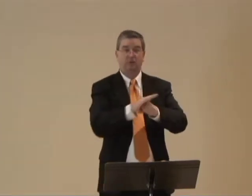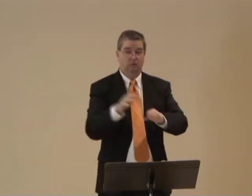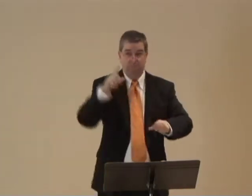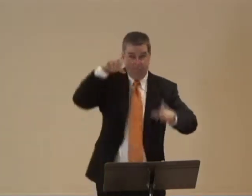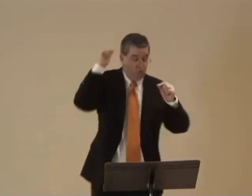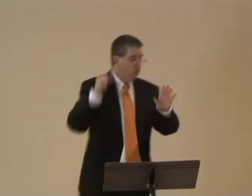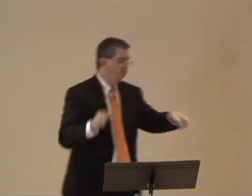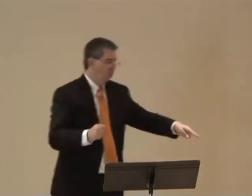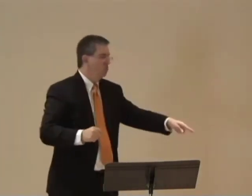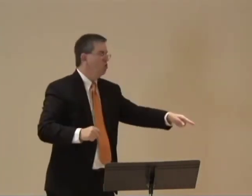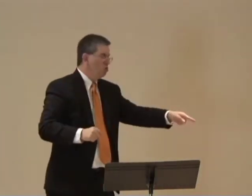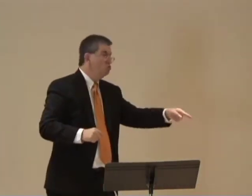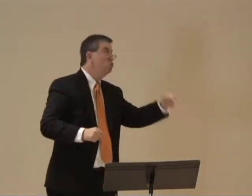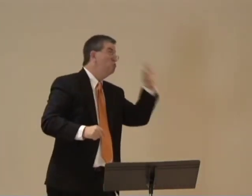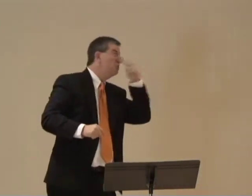forever."